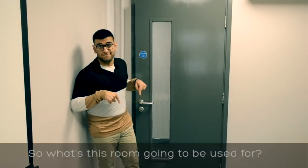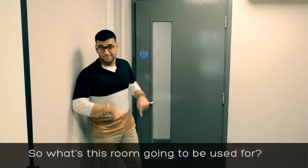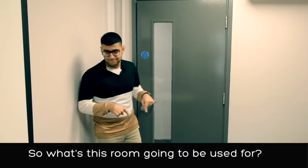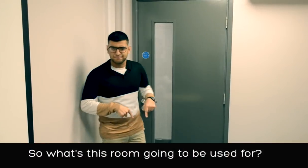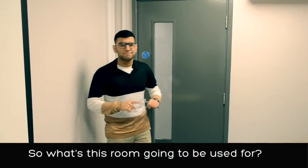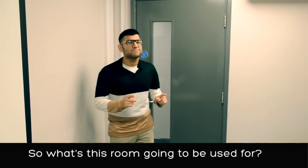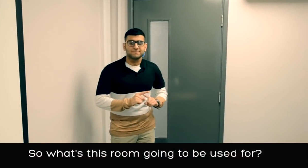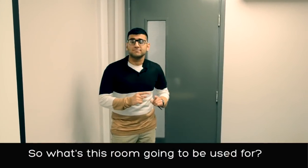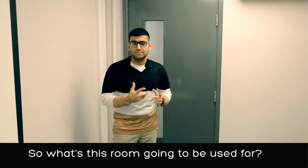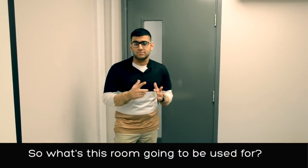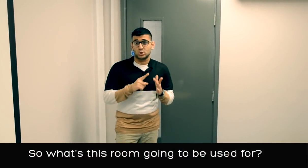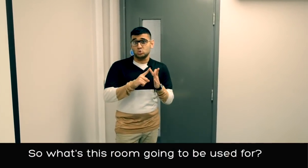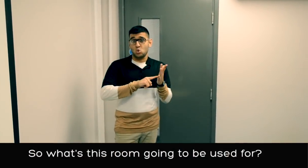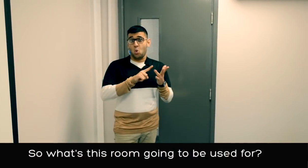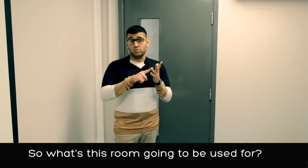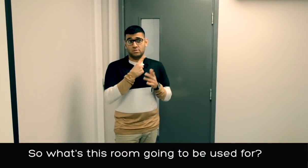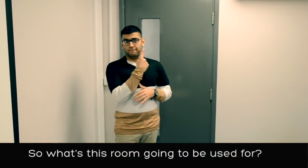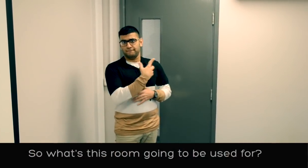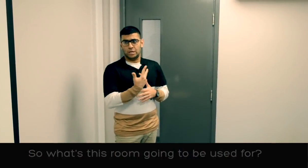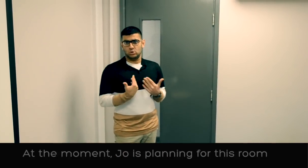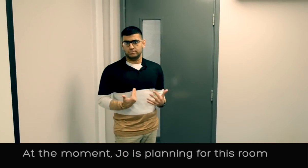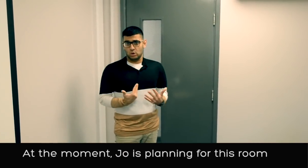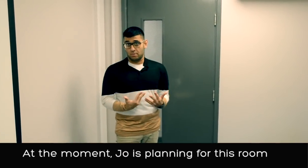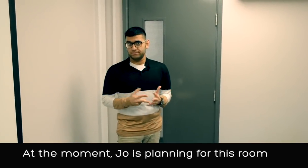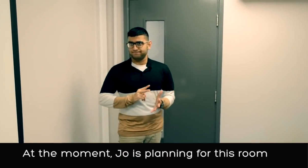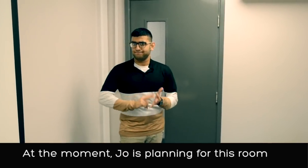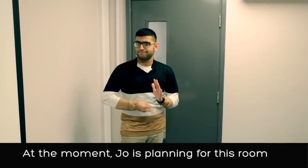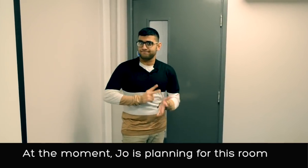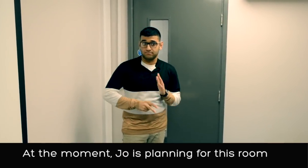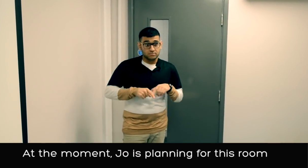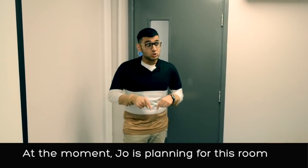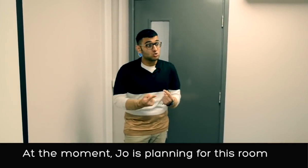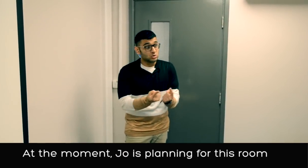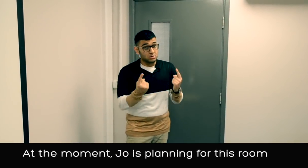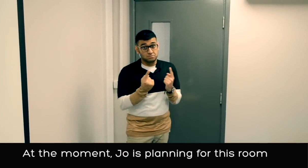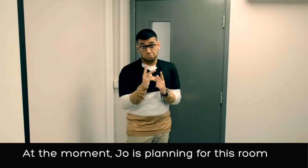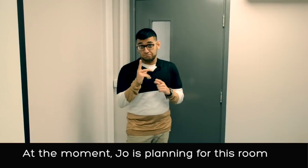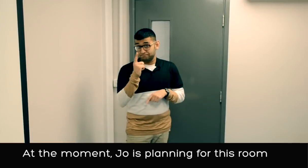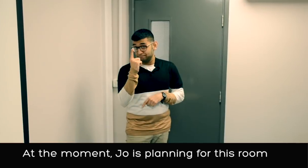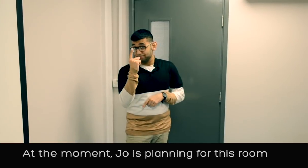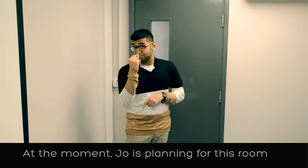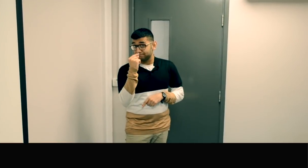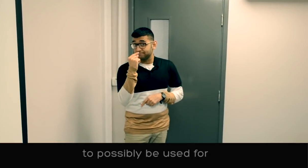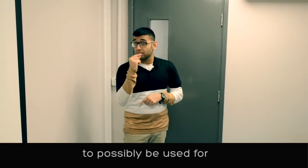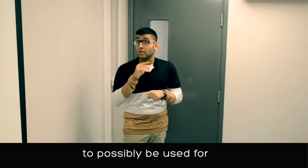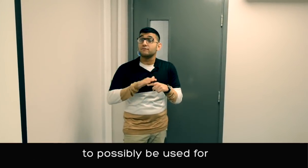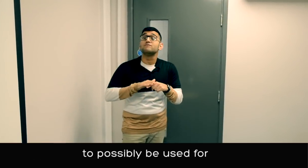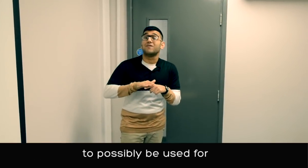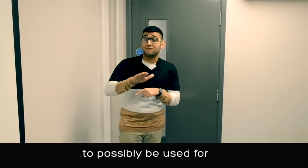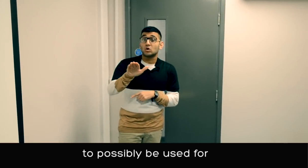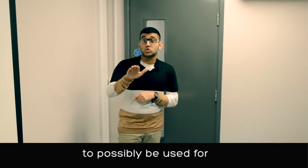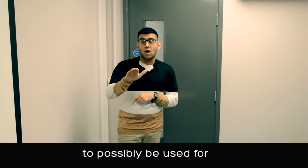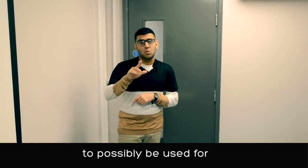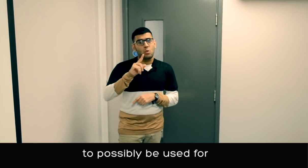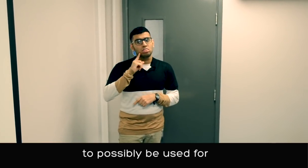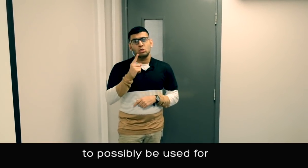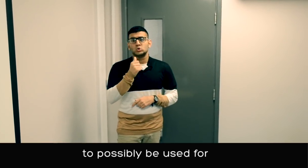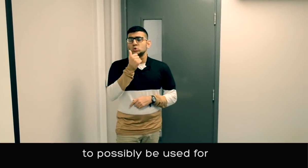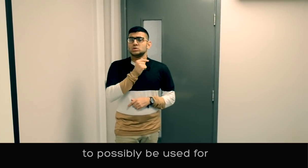So what's this room going to be used for? At the moment, Joe is planning for this room to be possibly used for deaf and deaf-blind people to